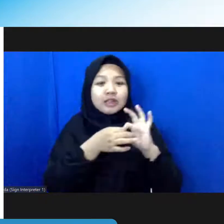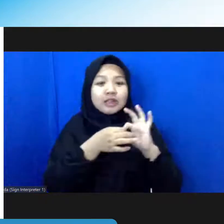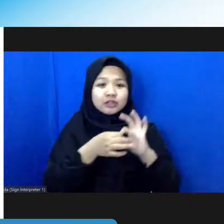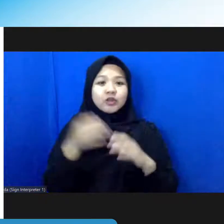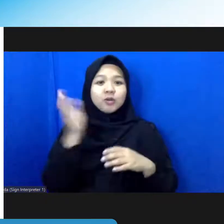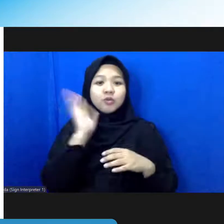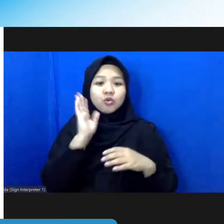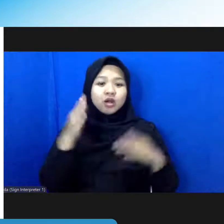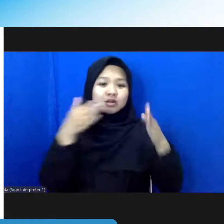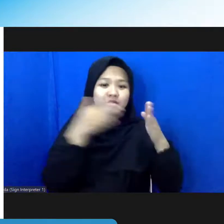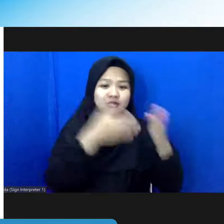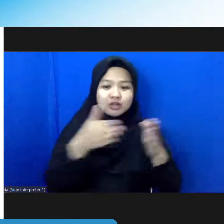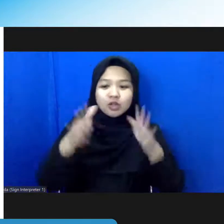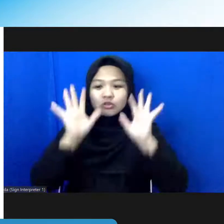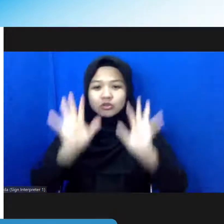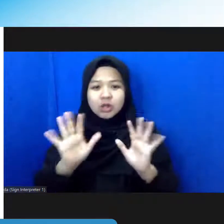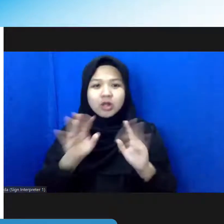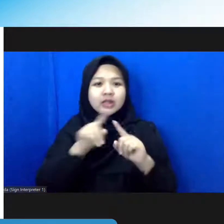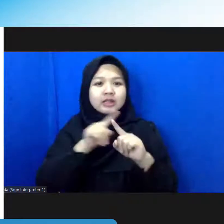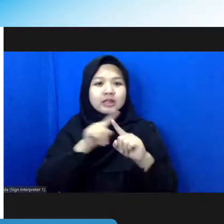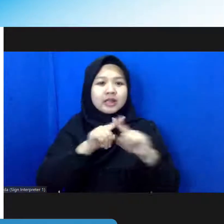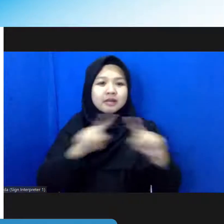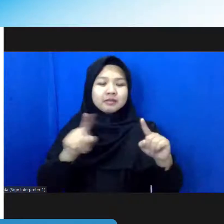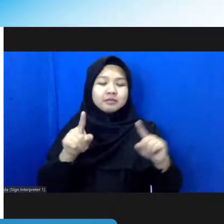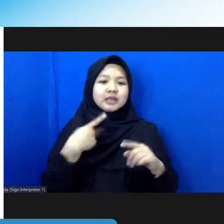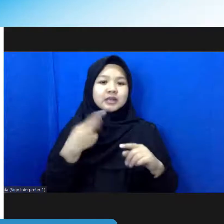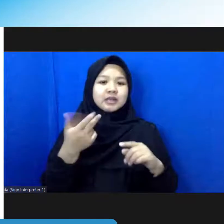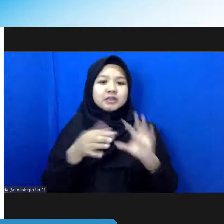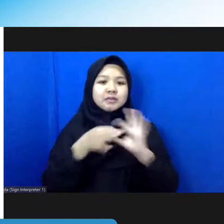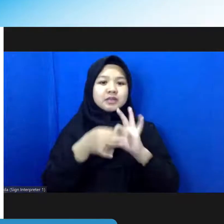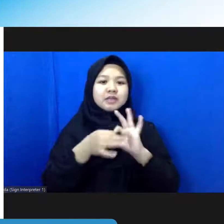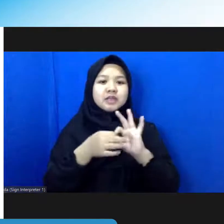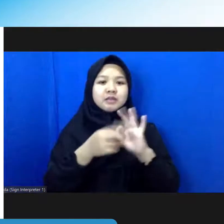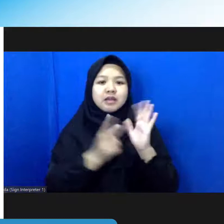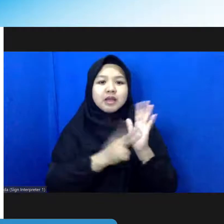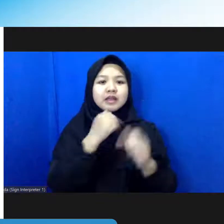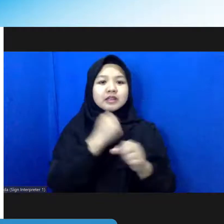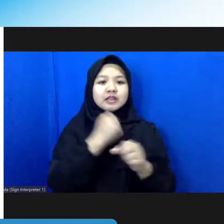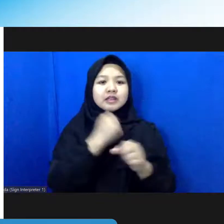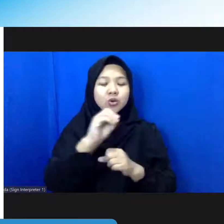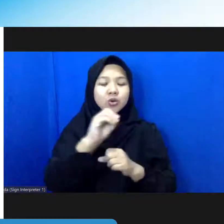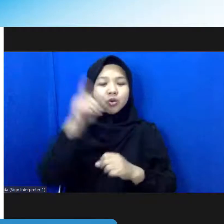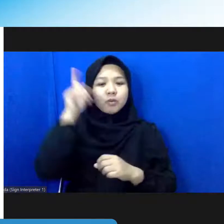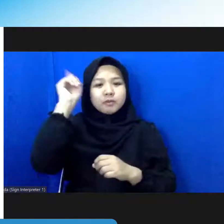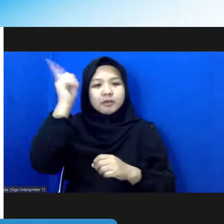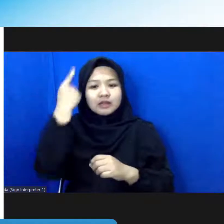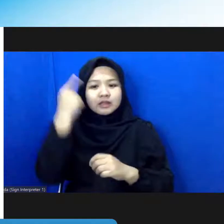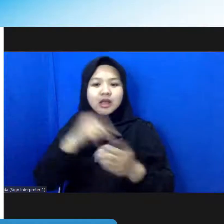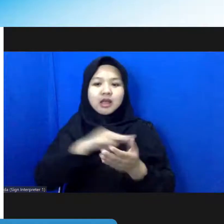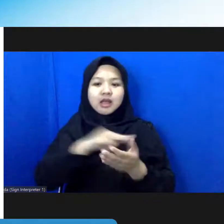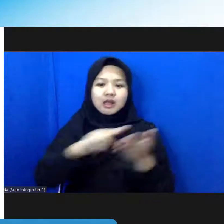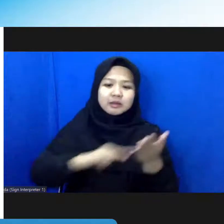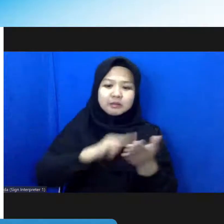and like we've heard with NGOs, civil society, communities, government, academia,